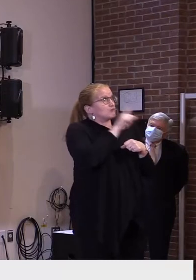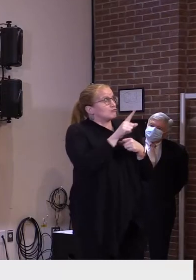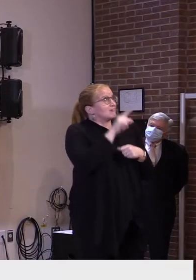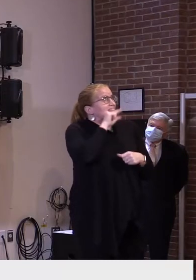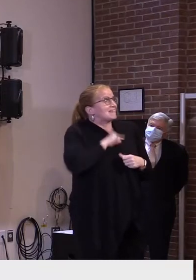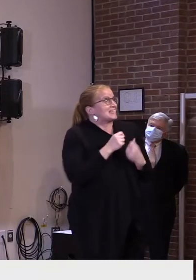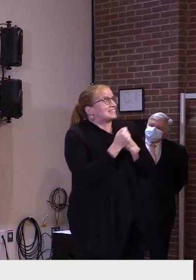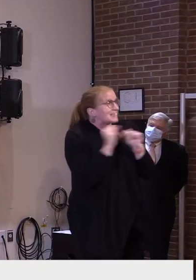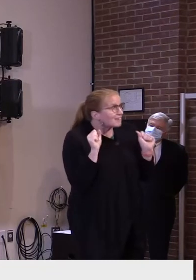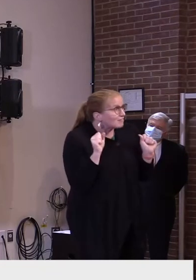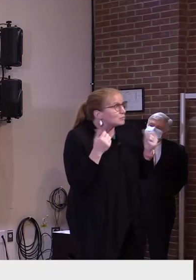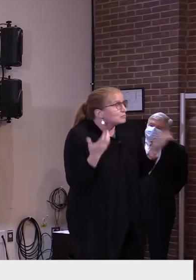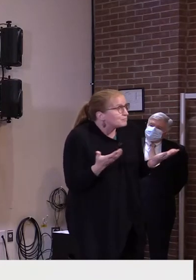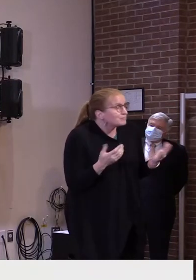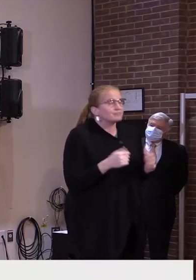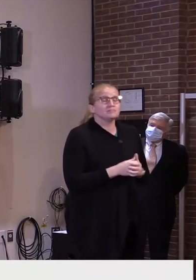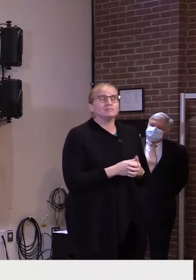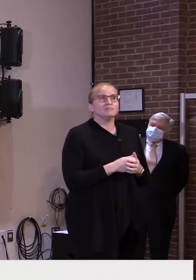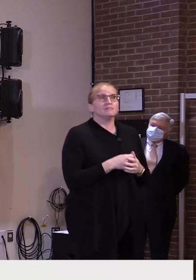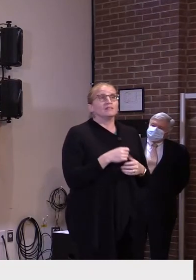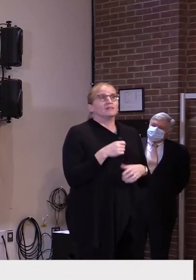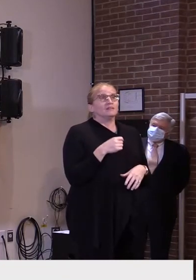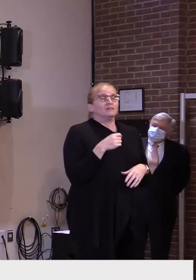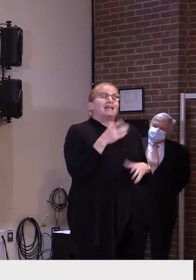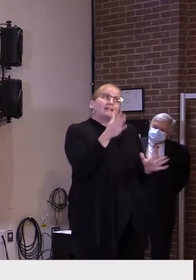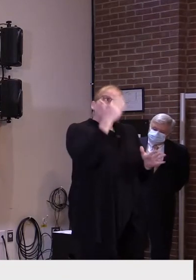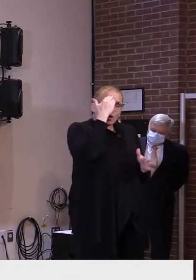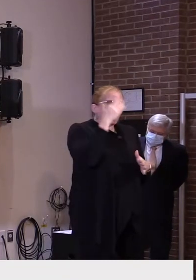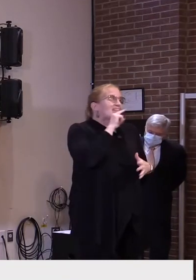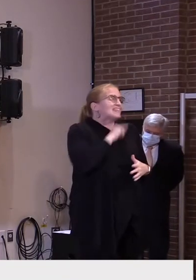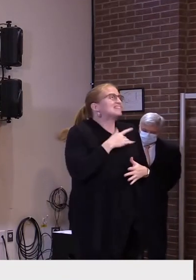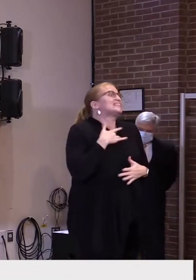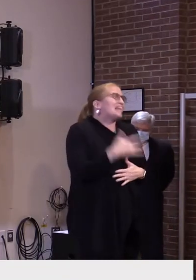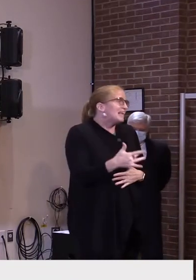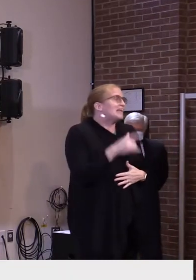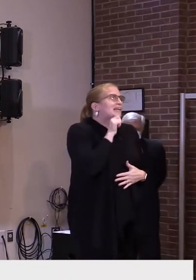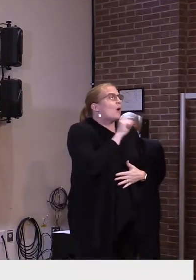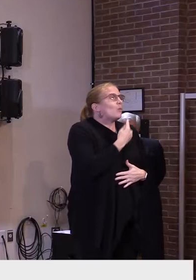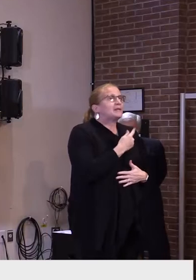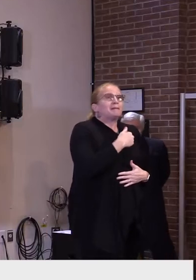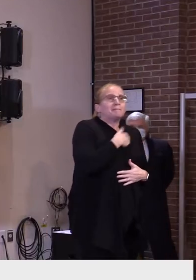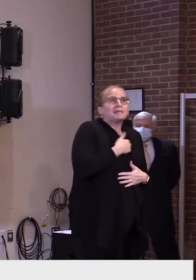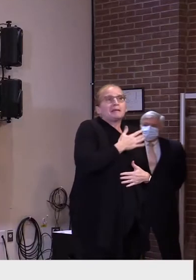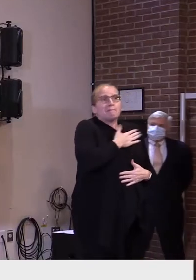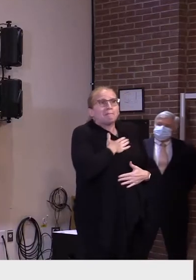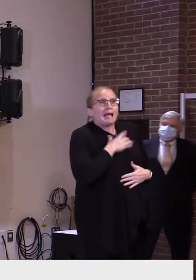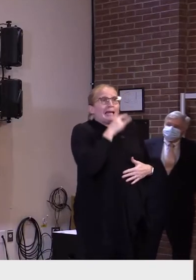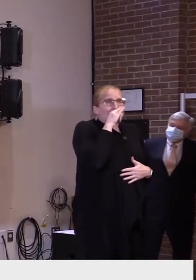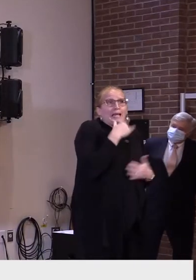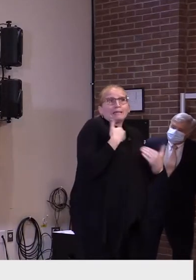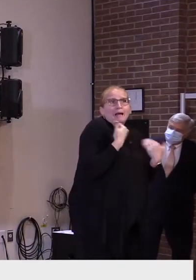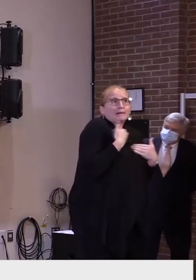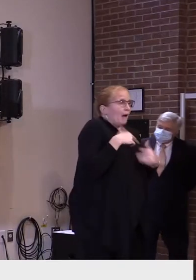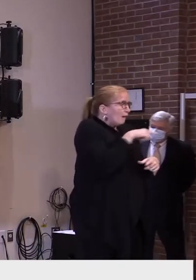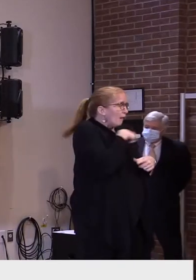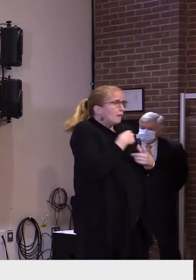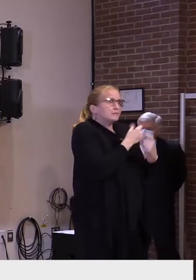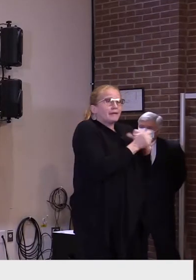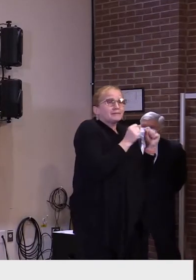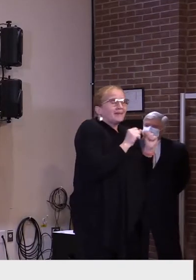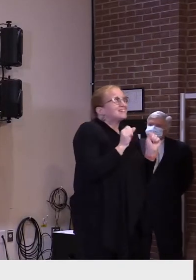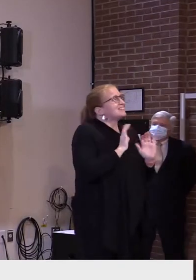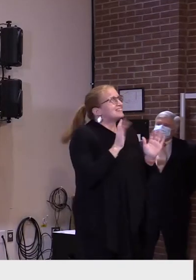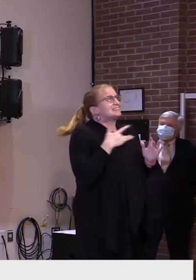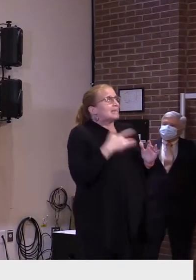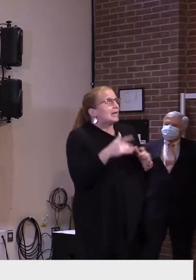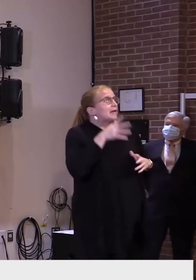safer, especially knowing that multiple generations are often coming together and that even younger people can have